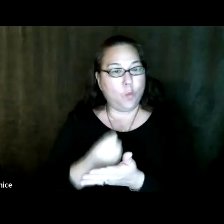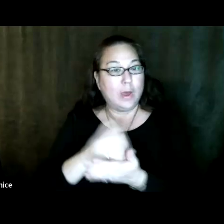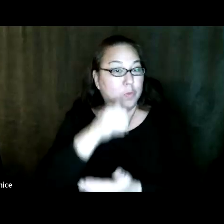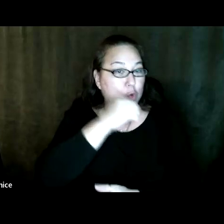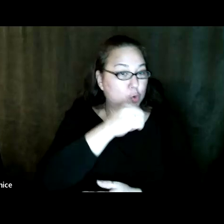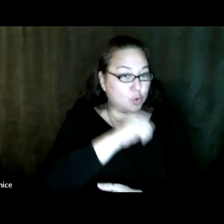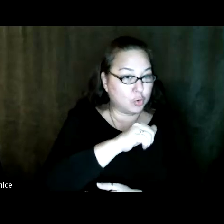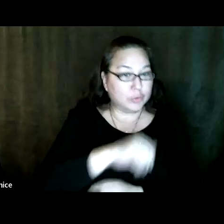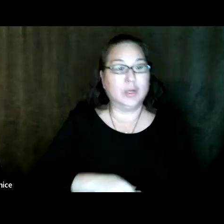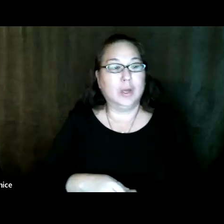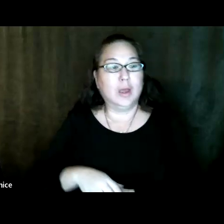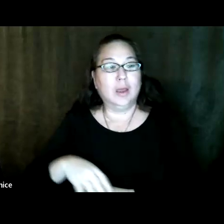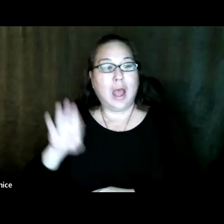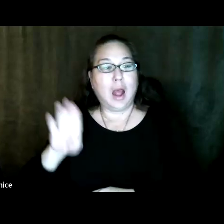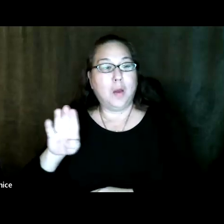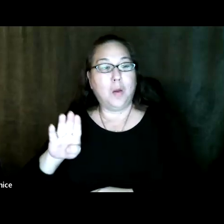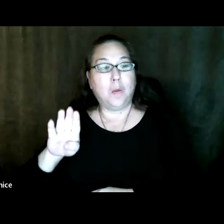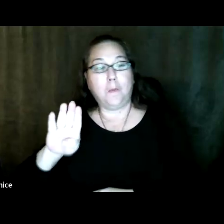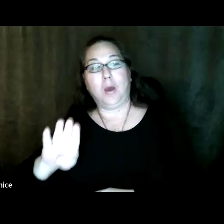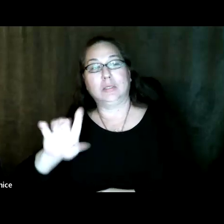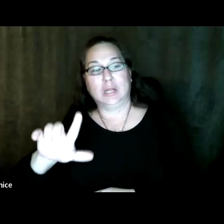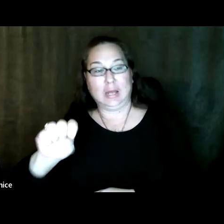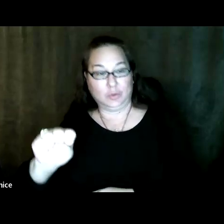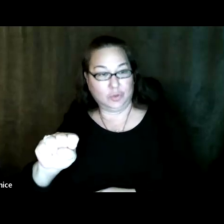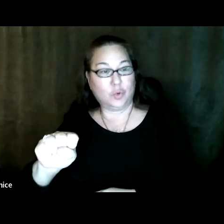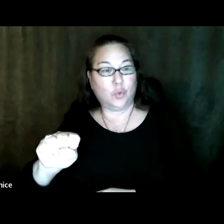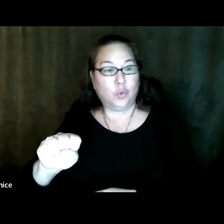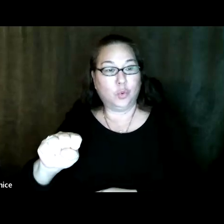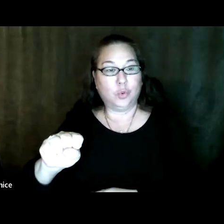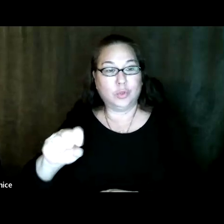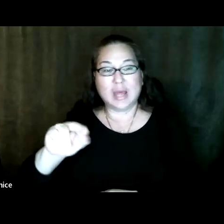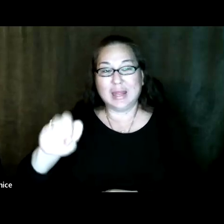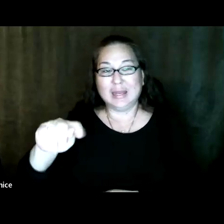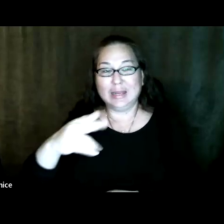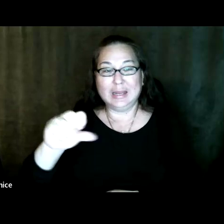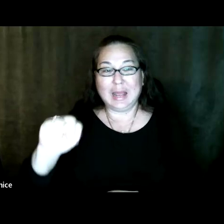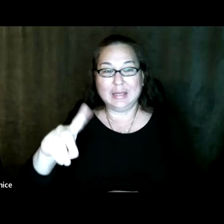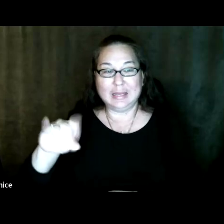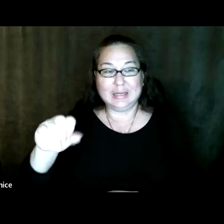the McKay K-8. Thank you to our partners at the BAA for another great event for so